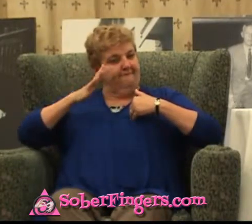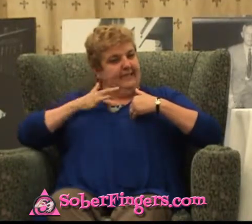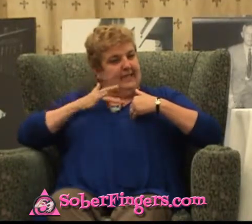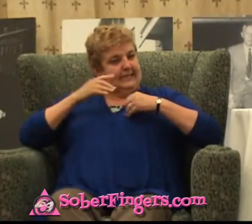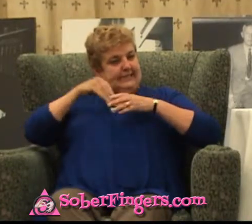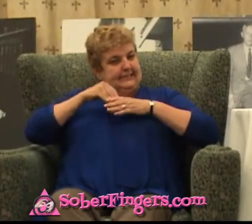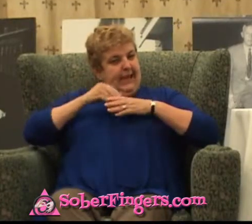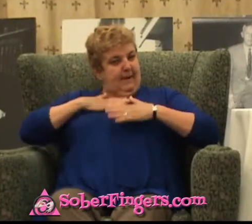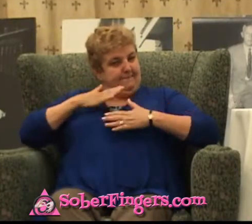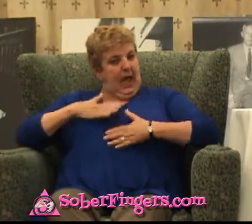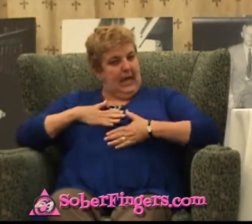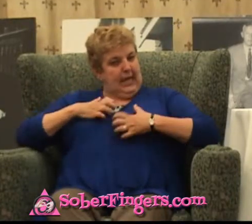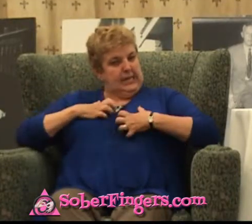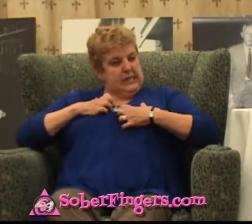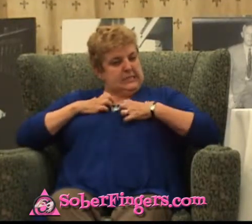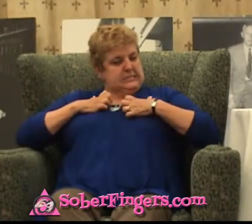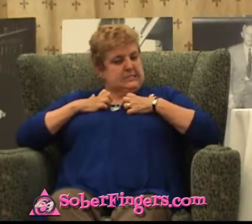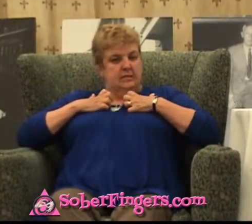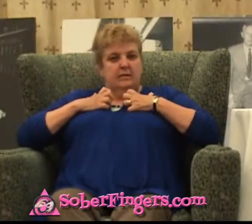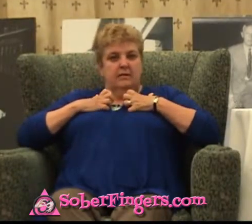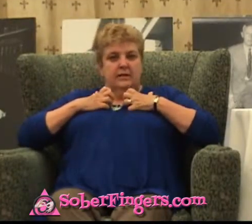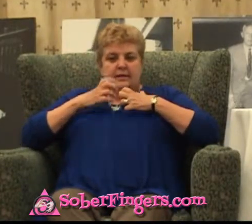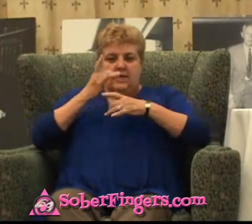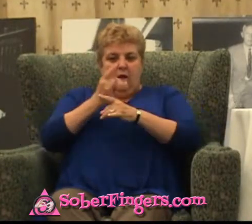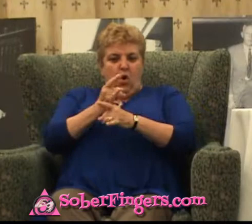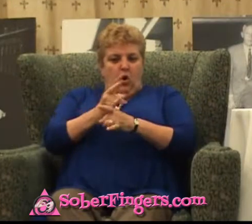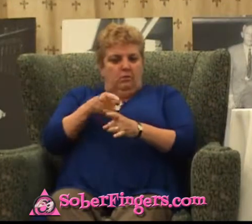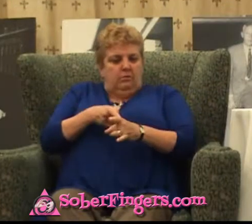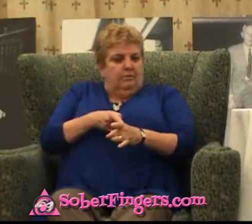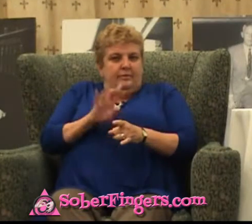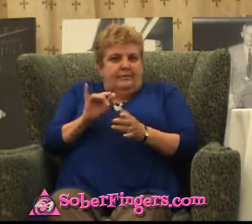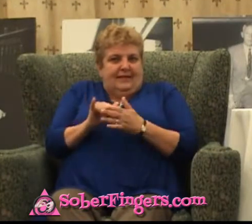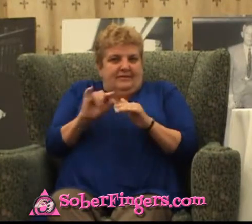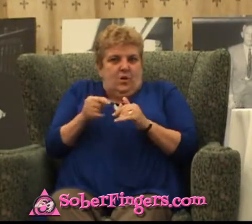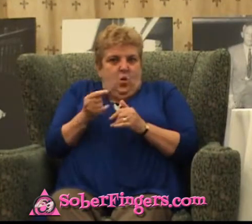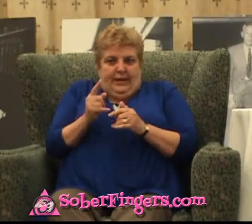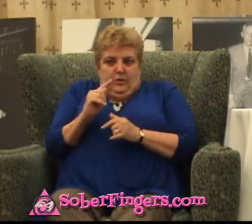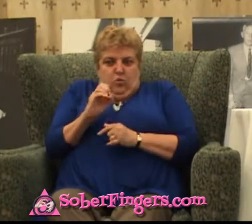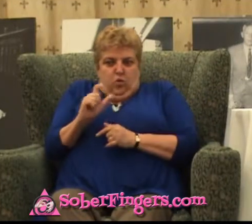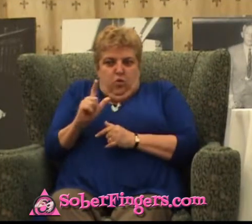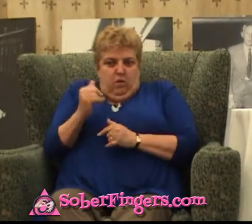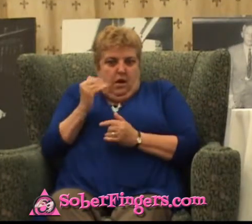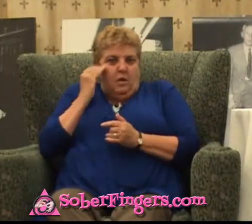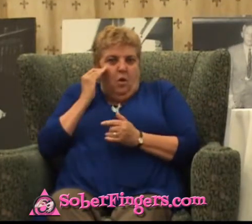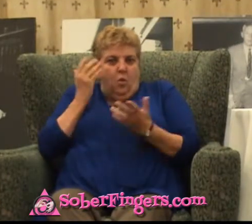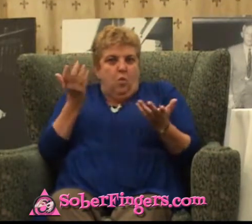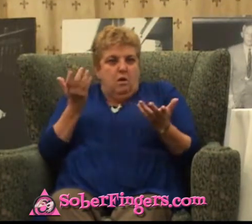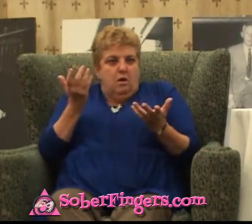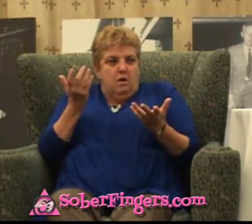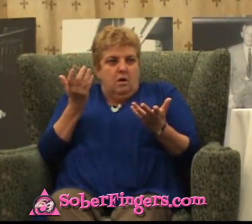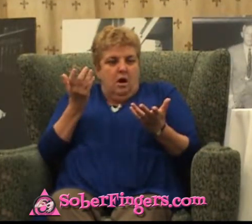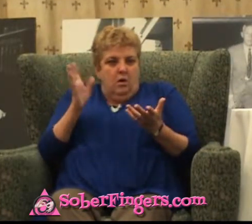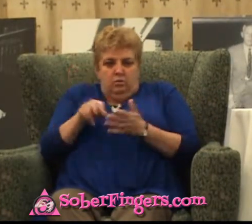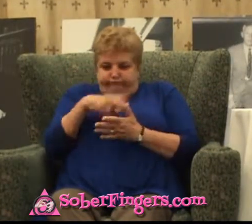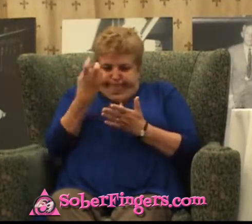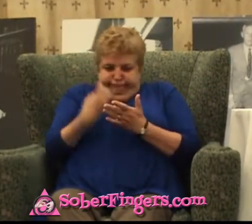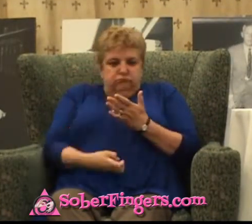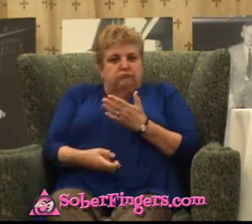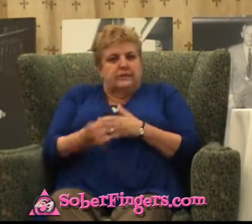is alcohol. So that's exactly what I did. I climbed right back into the bottle. I can't tell you if